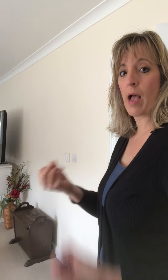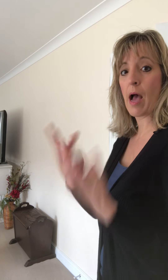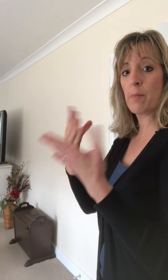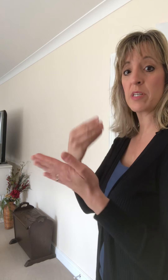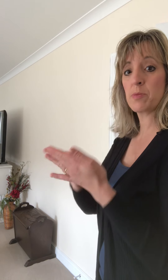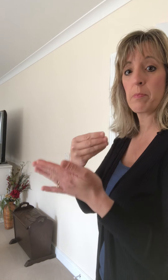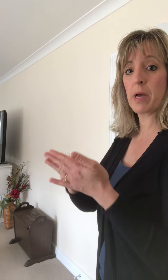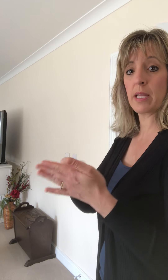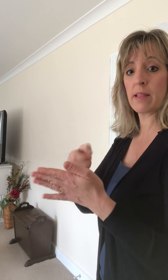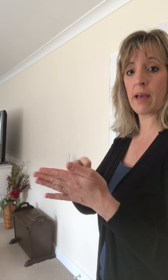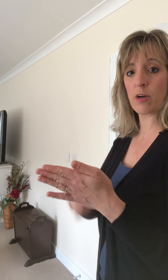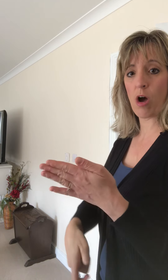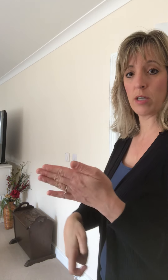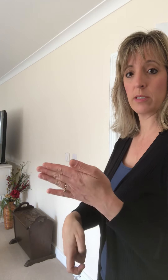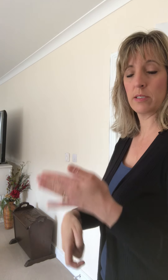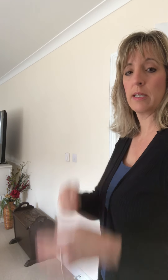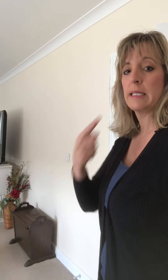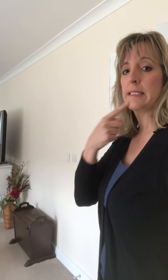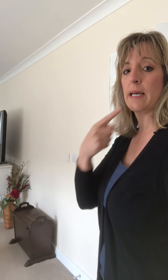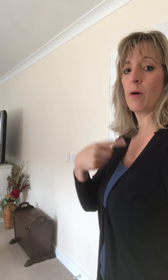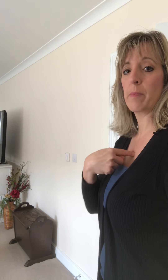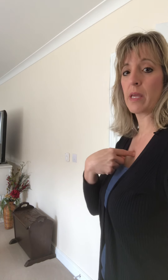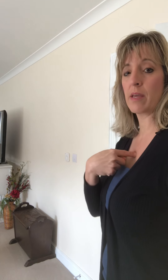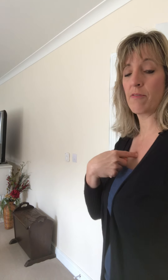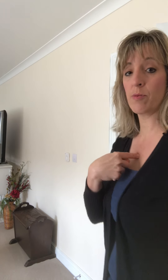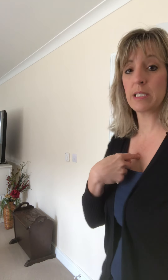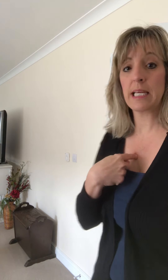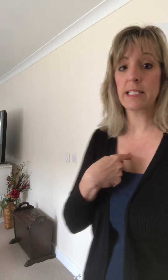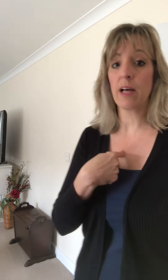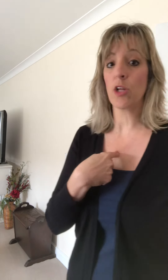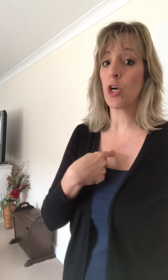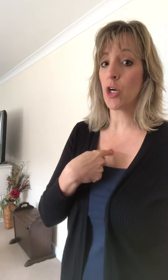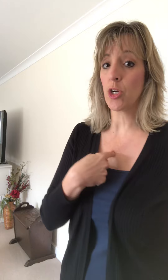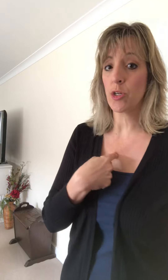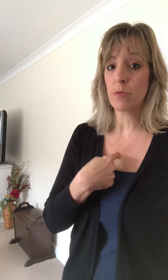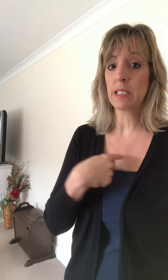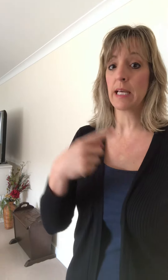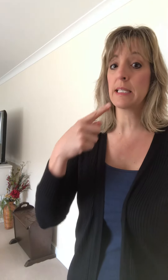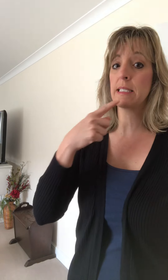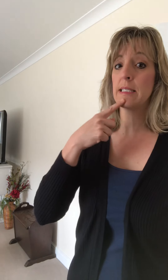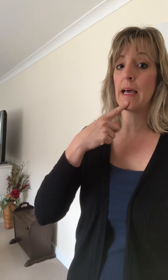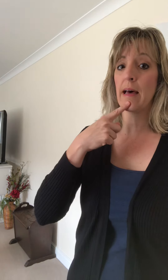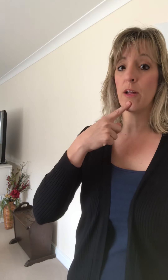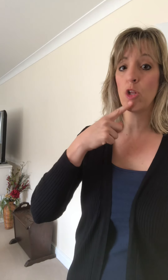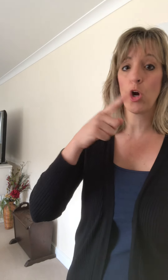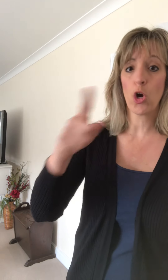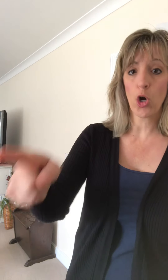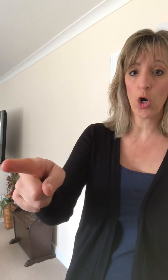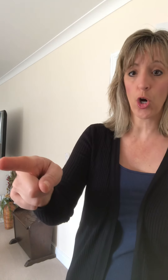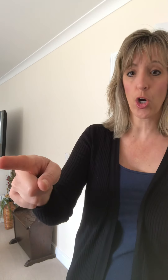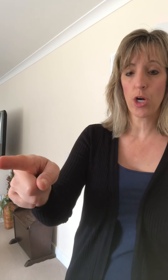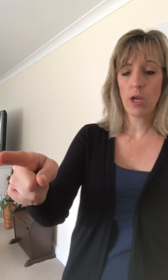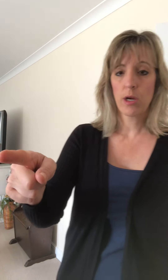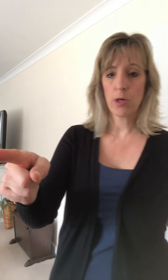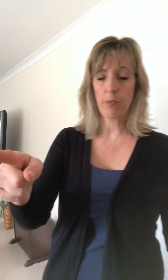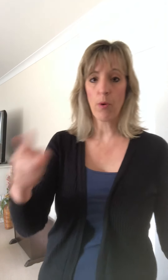how much money that cost. Tell me. If you want to say tell her, you would say tell her, or